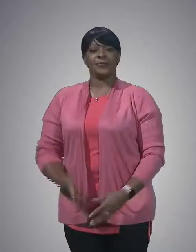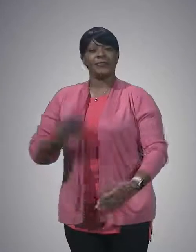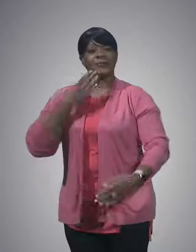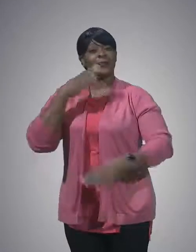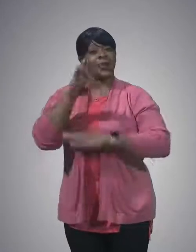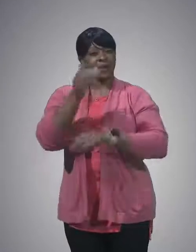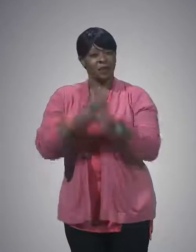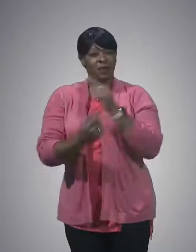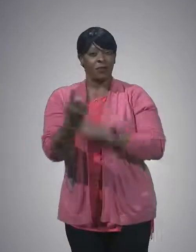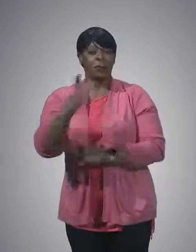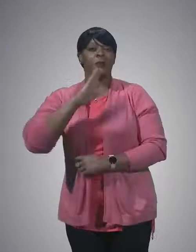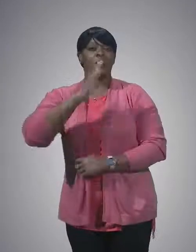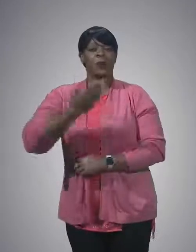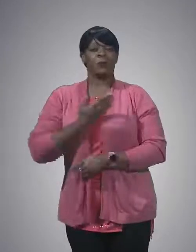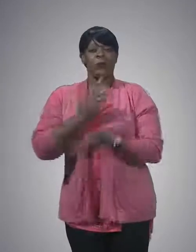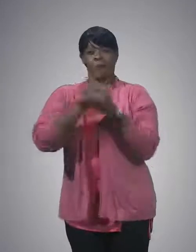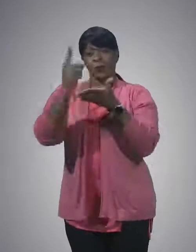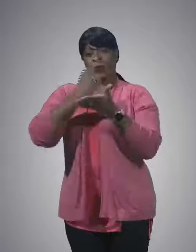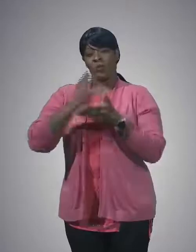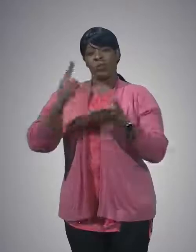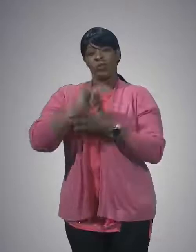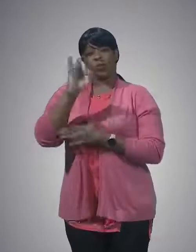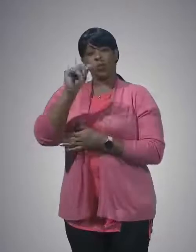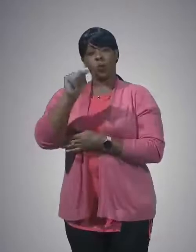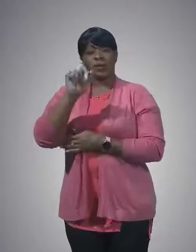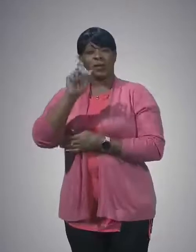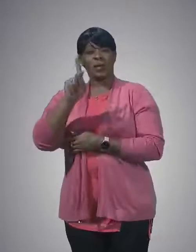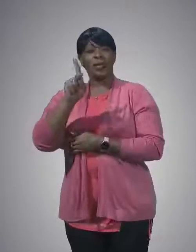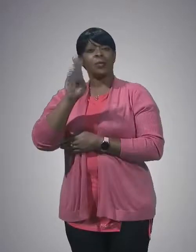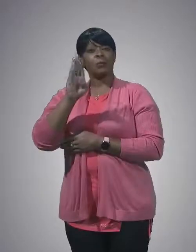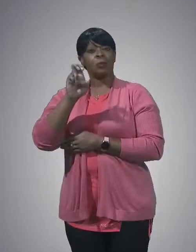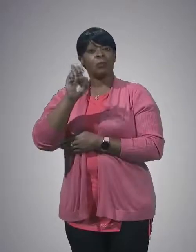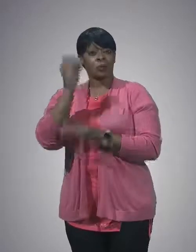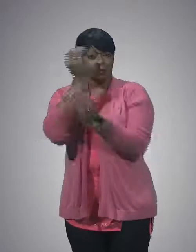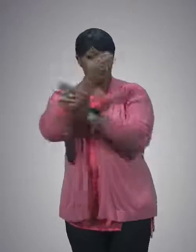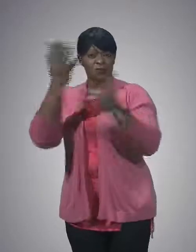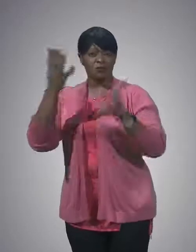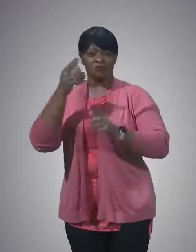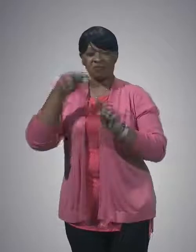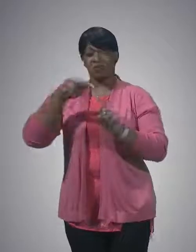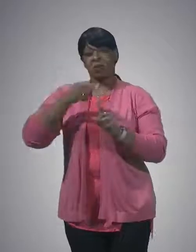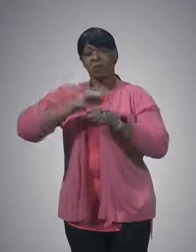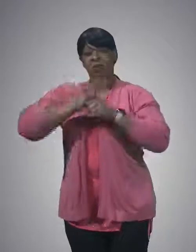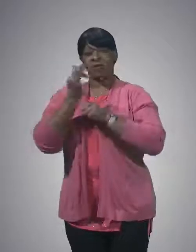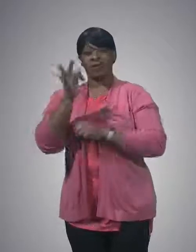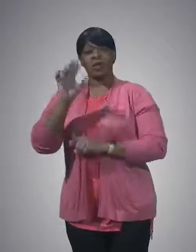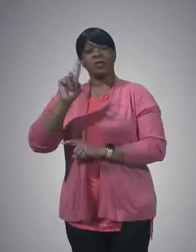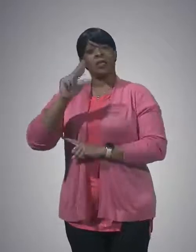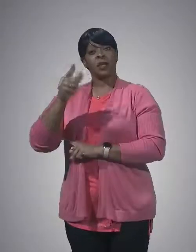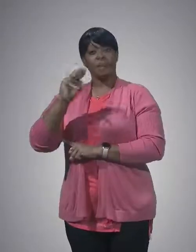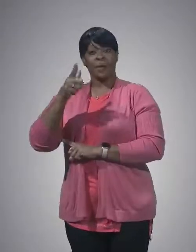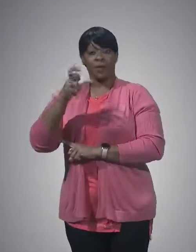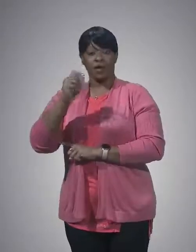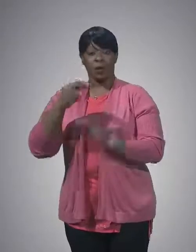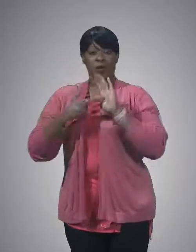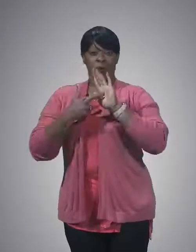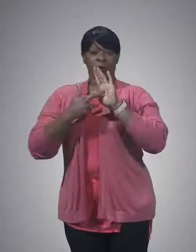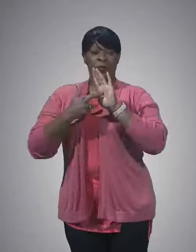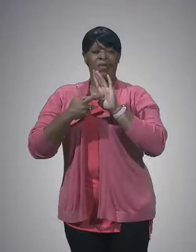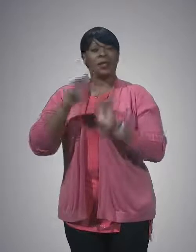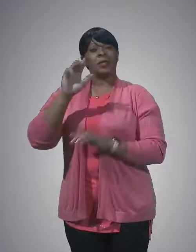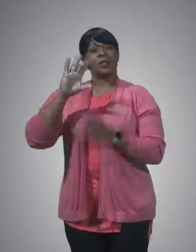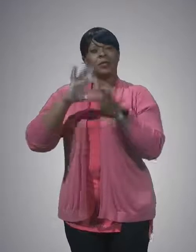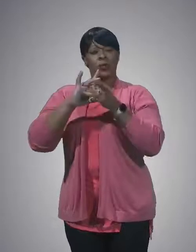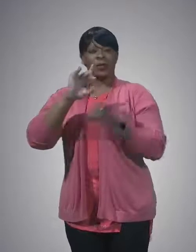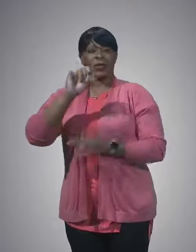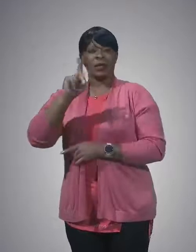Good afternoon, everyone. Welcome to the weekly Joint Task Force briefing on COVID-19. I'm Doug McGowen, representing the Joint Task Force of Memphis and